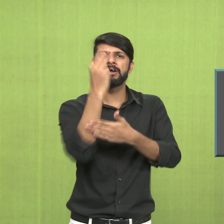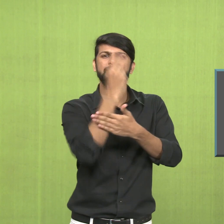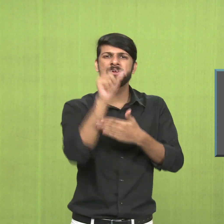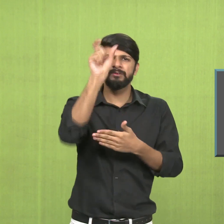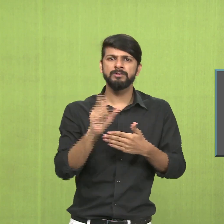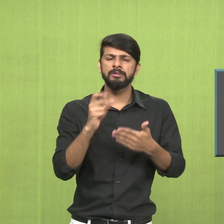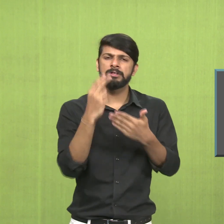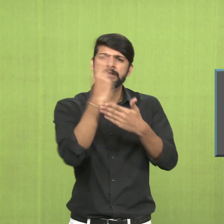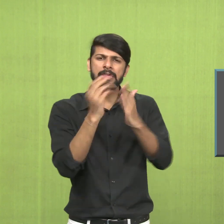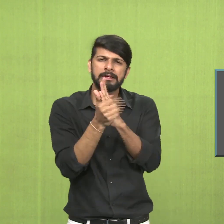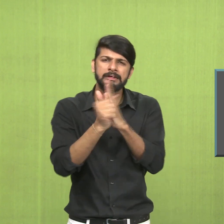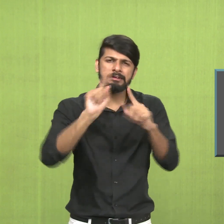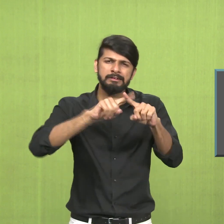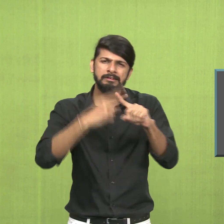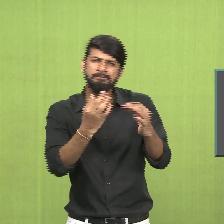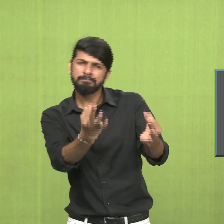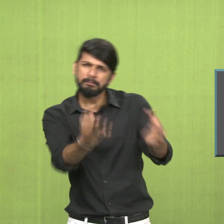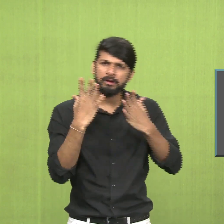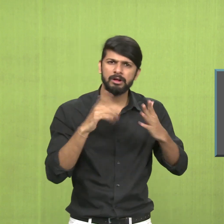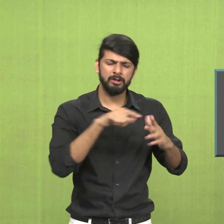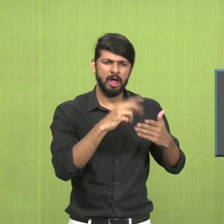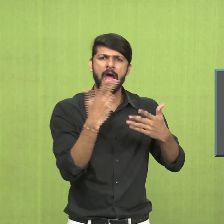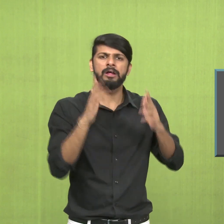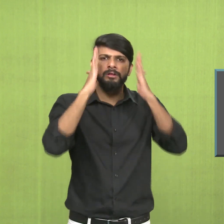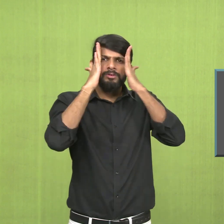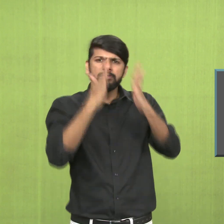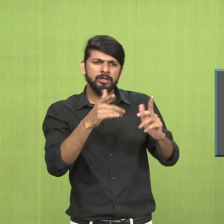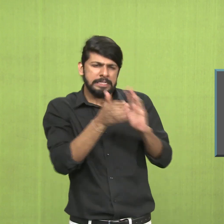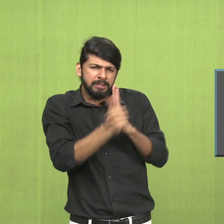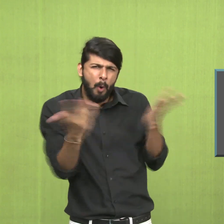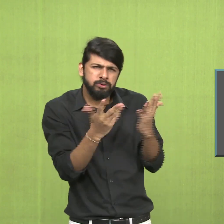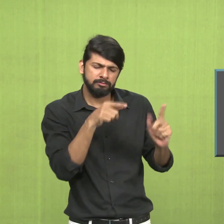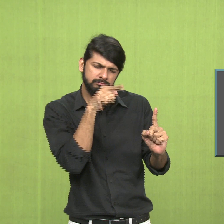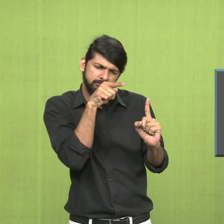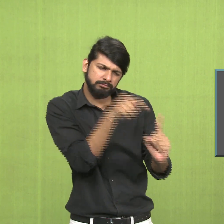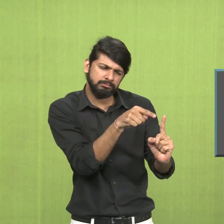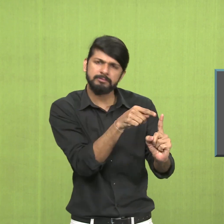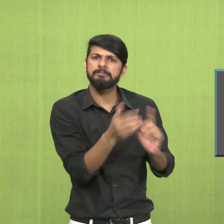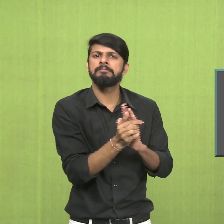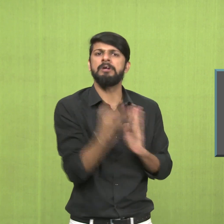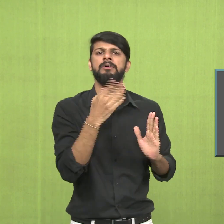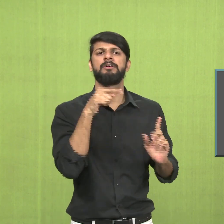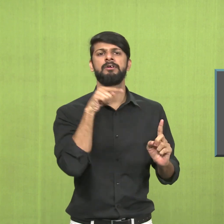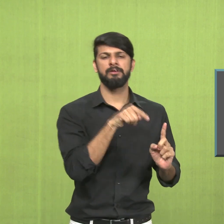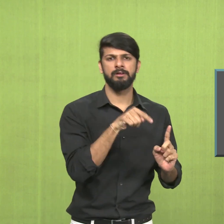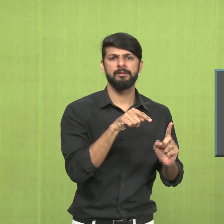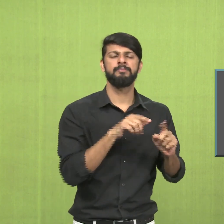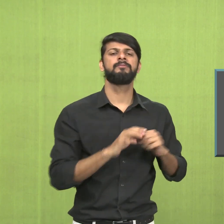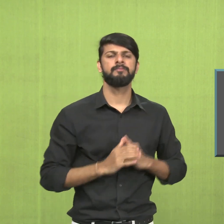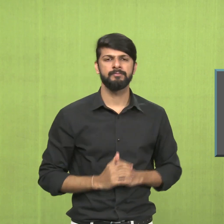the wave of the water. Similarly, in painting, artists are masters of depicting their